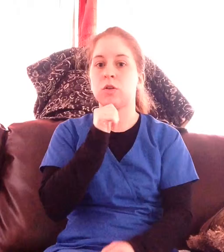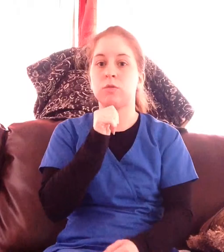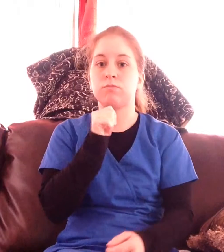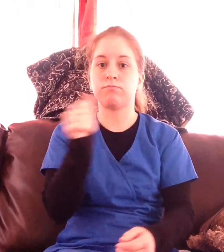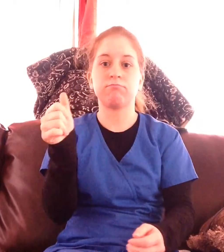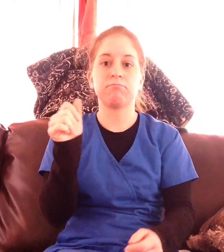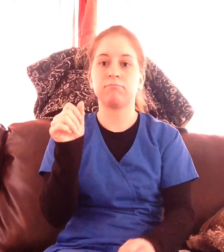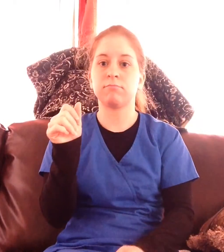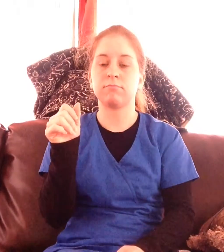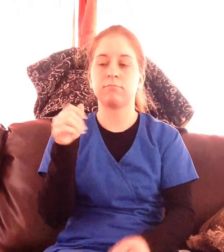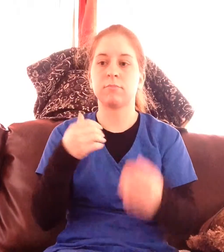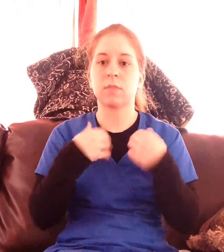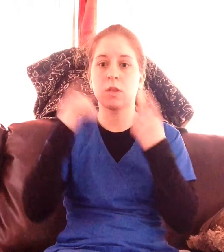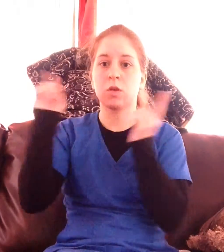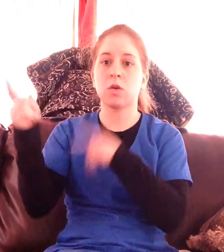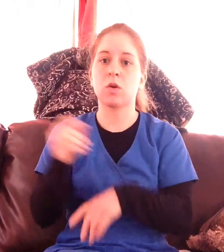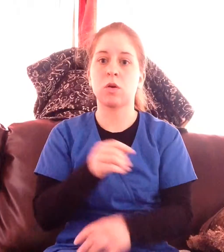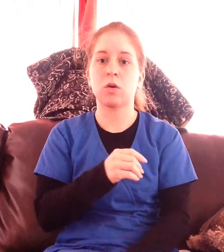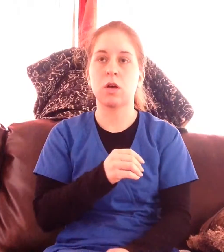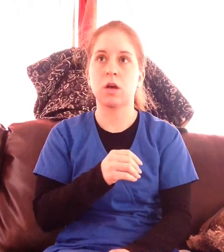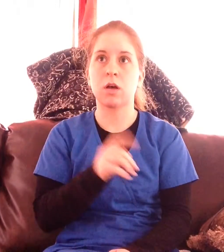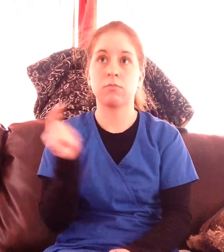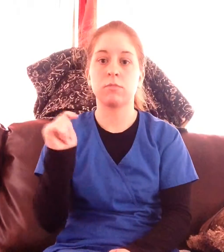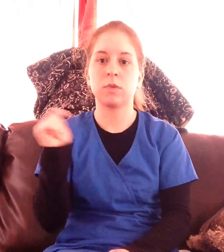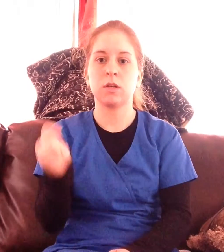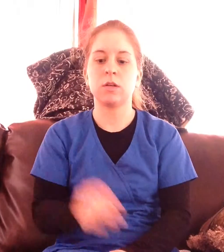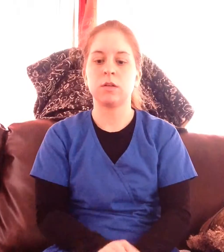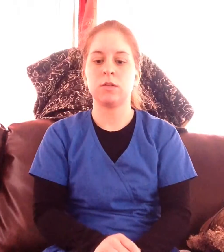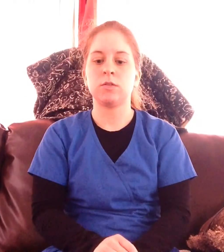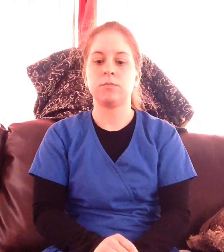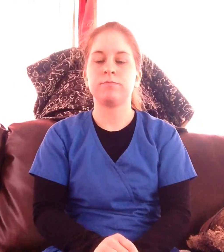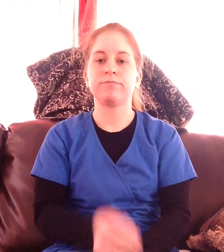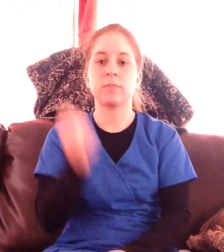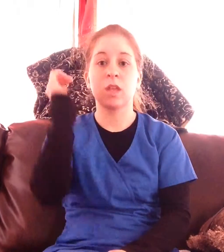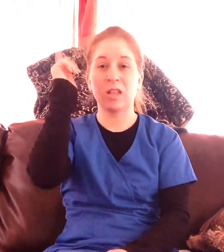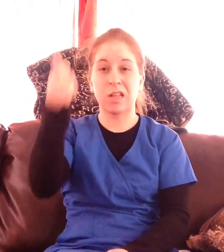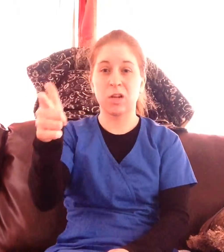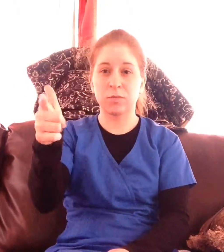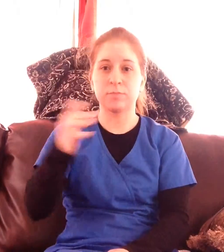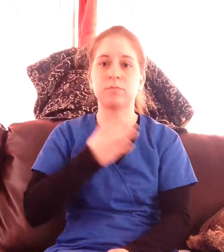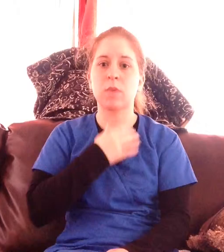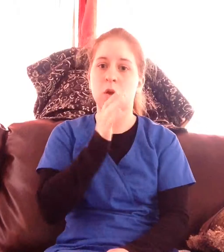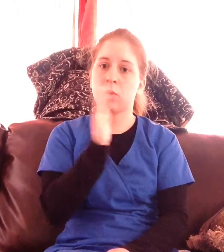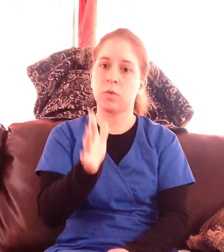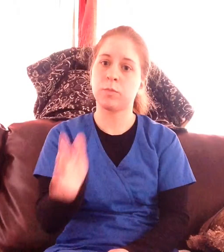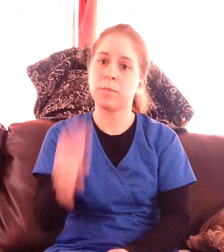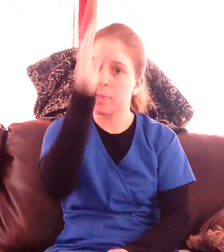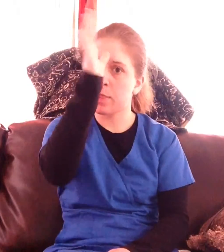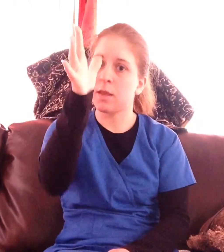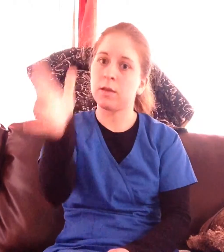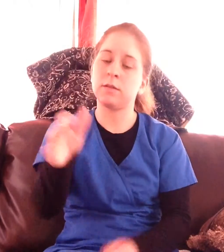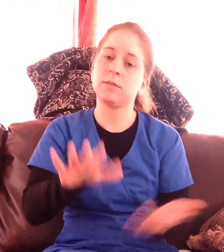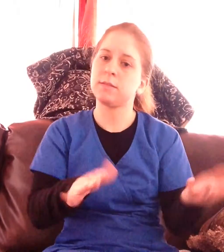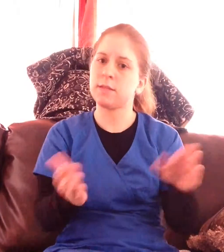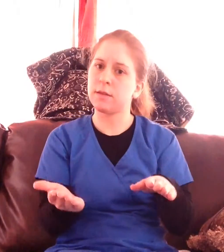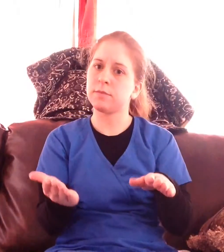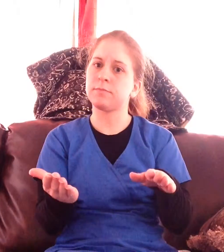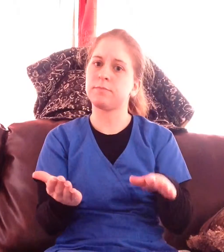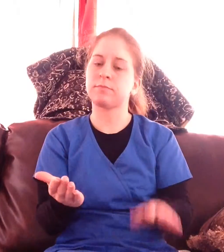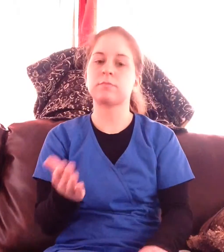Later on, when my grandparents died, I attended the auction where unfortunately everything was auctioned